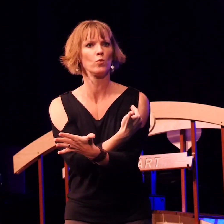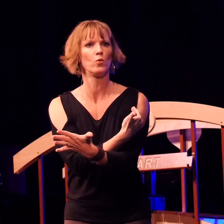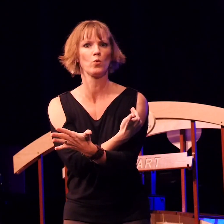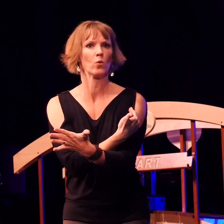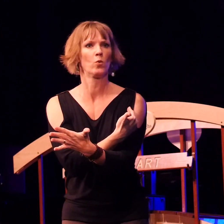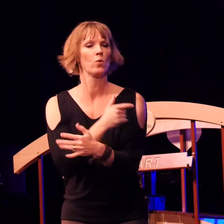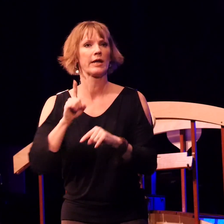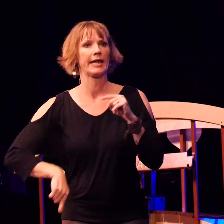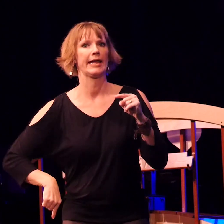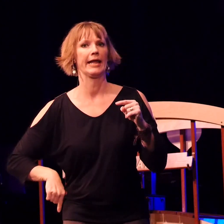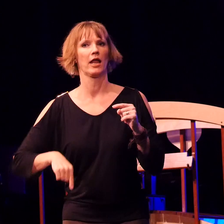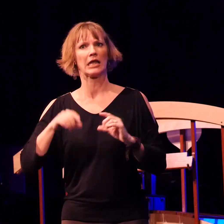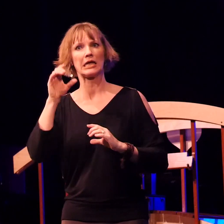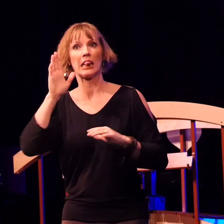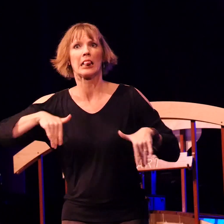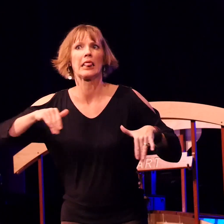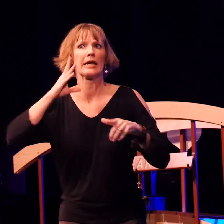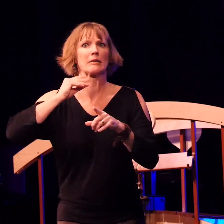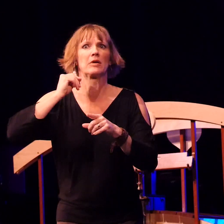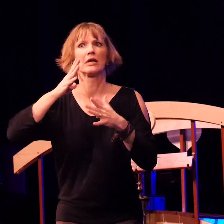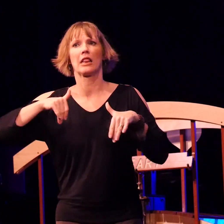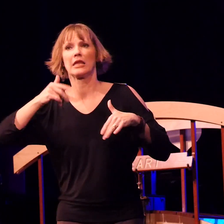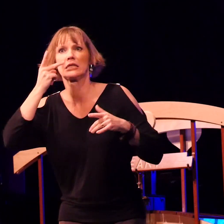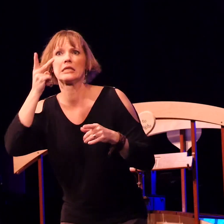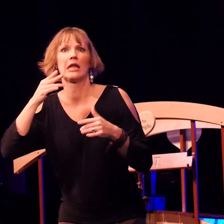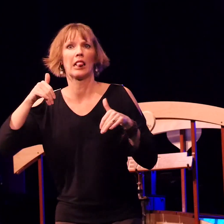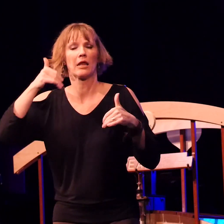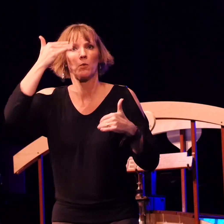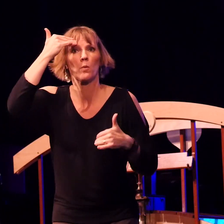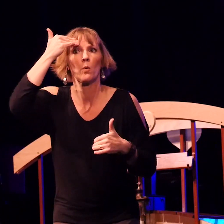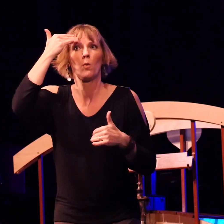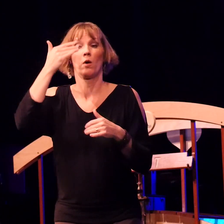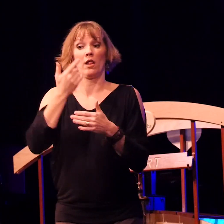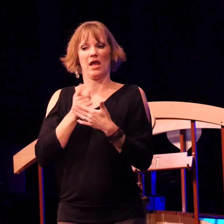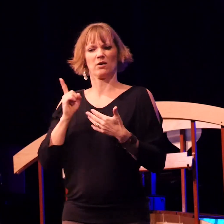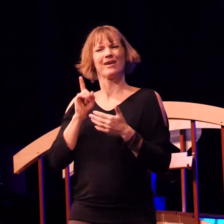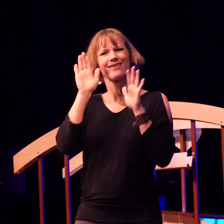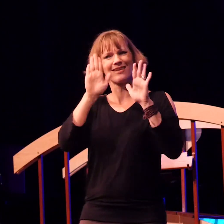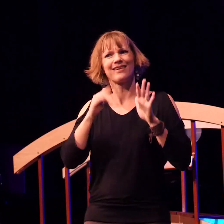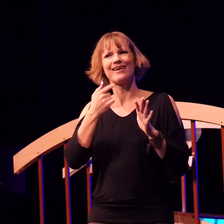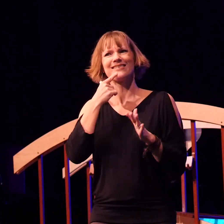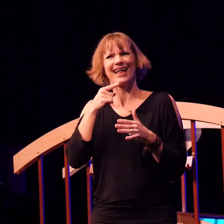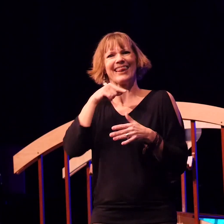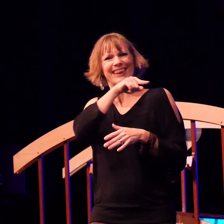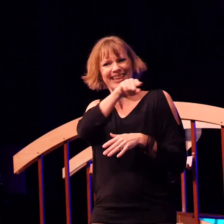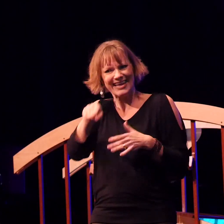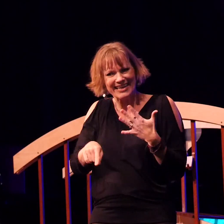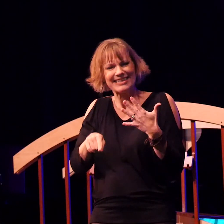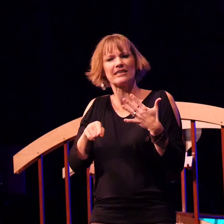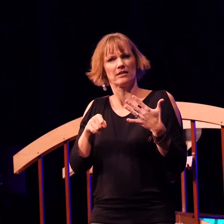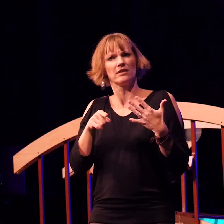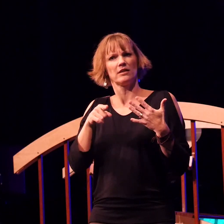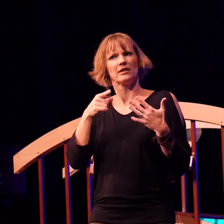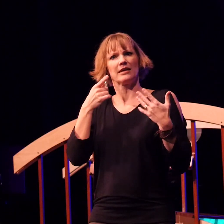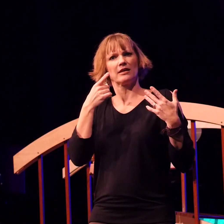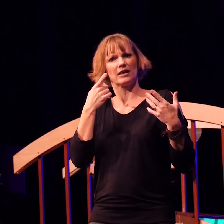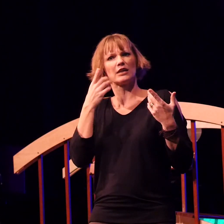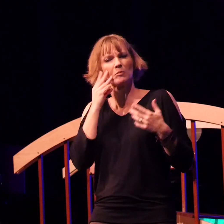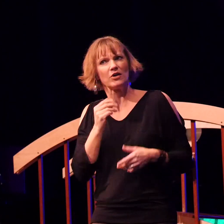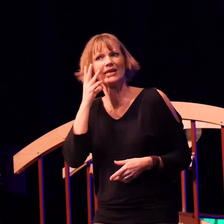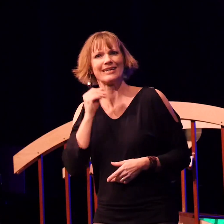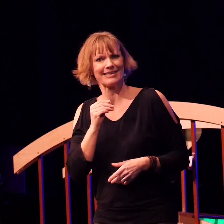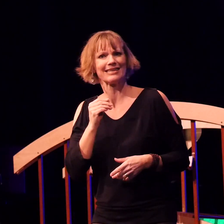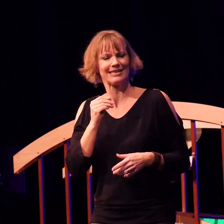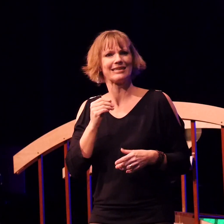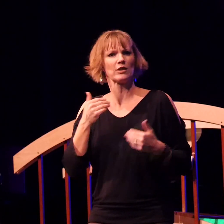the unexplored. And as I shared last Sunday, these are phenomena in consciousness, but they have a